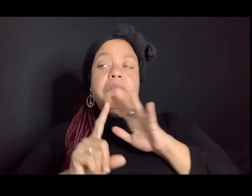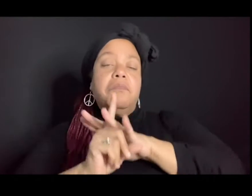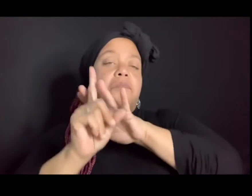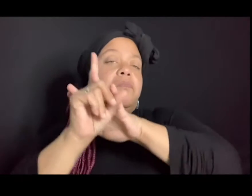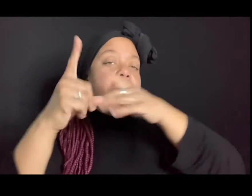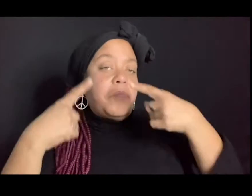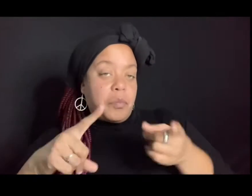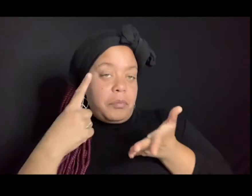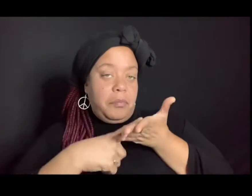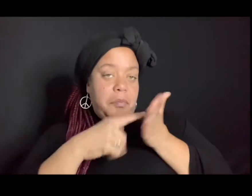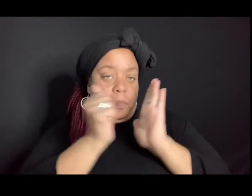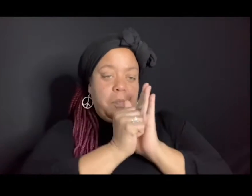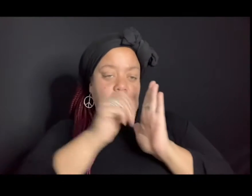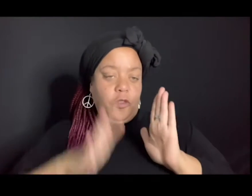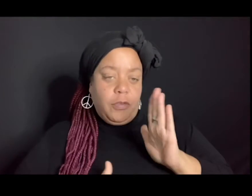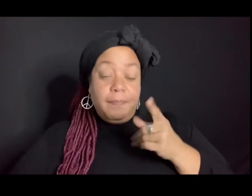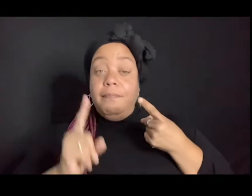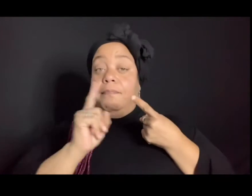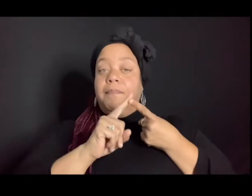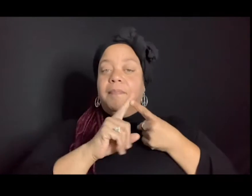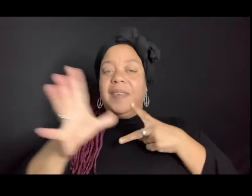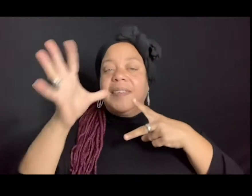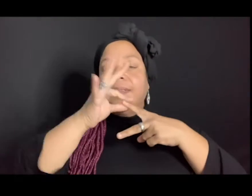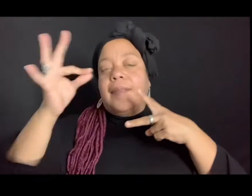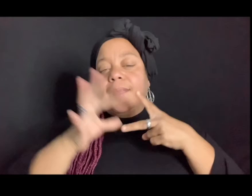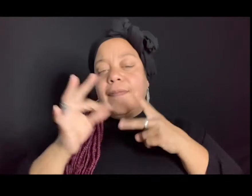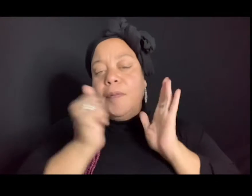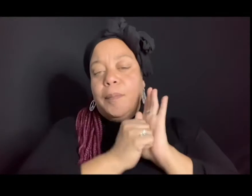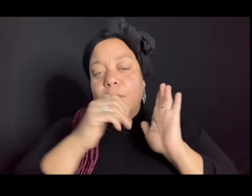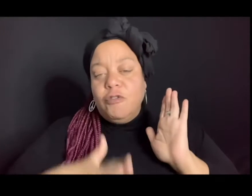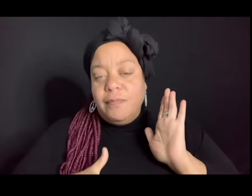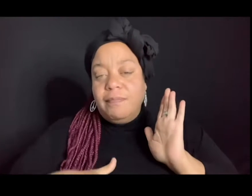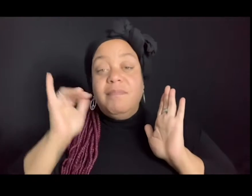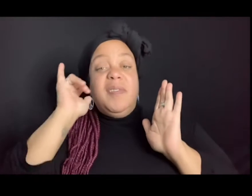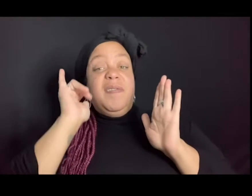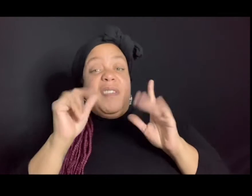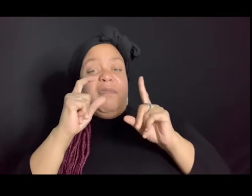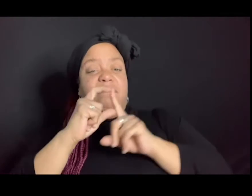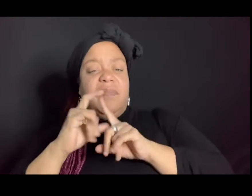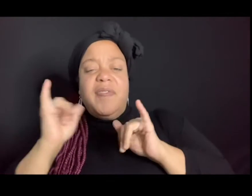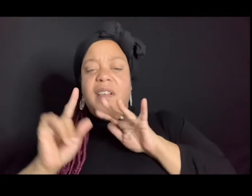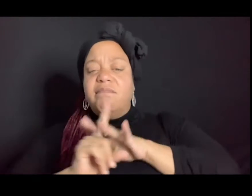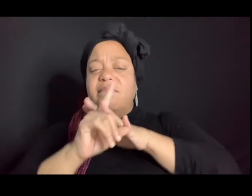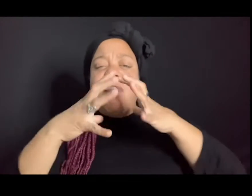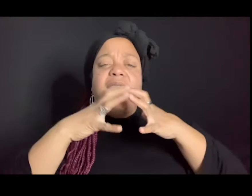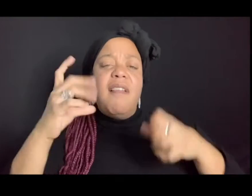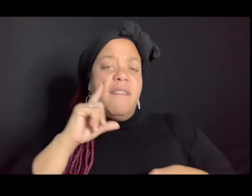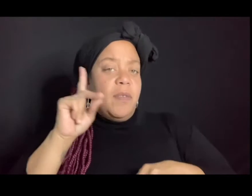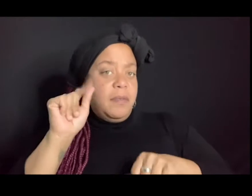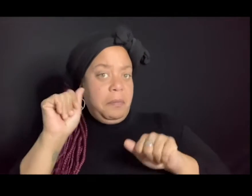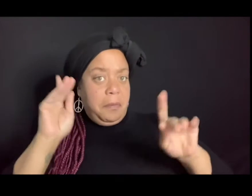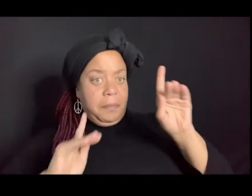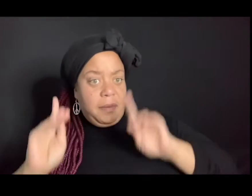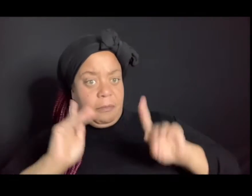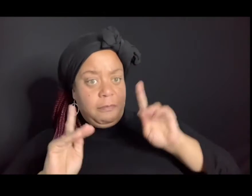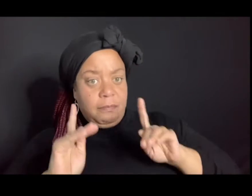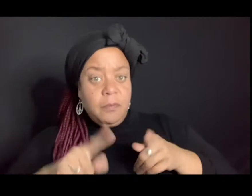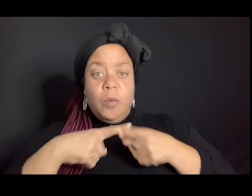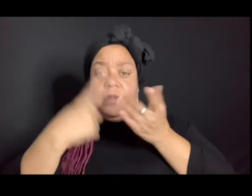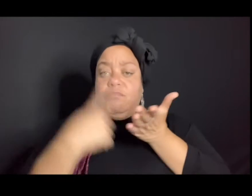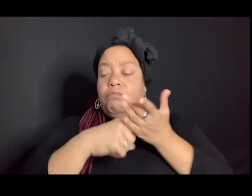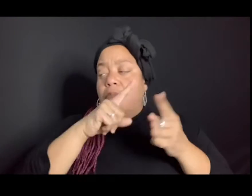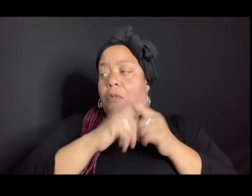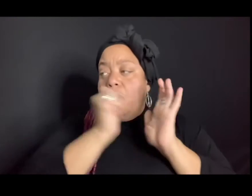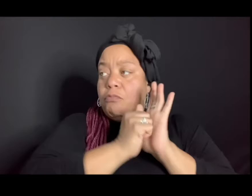hear about when talking about abortion. One is selective abortion, and this is one of the terms that comes up a lot for disabled people when talking